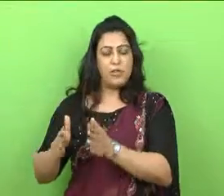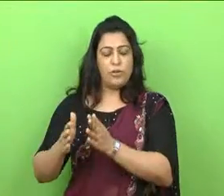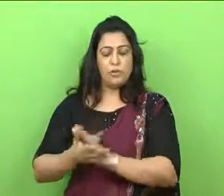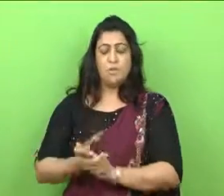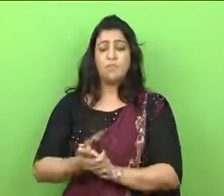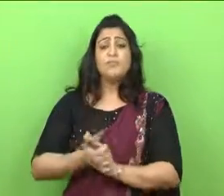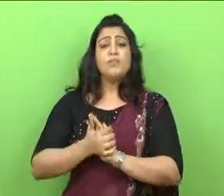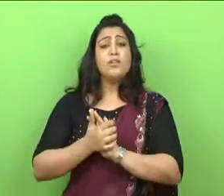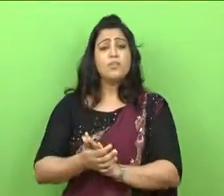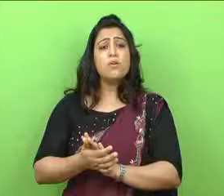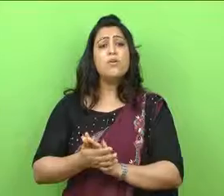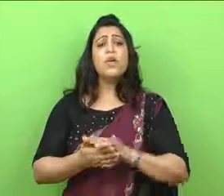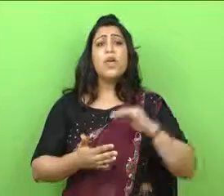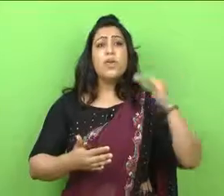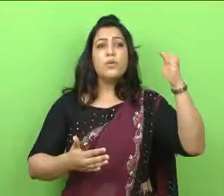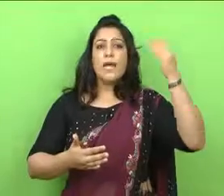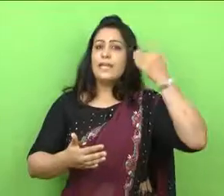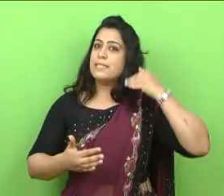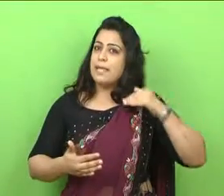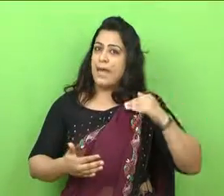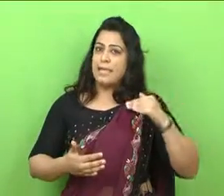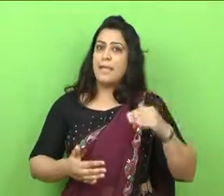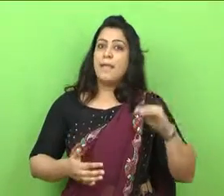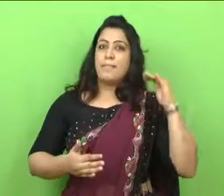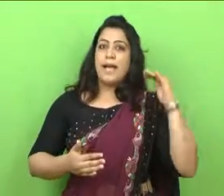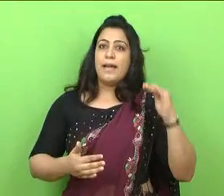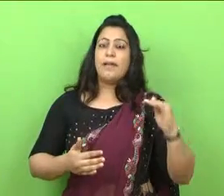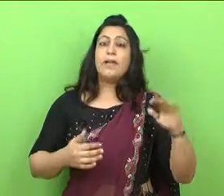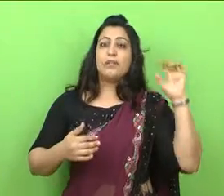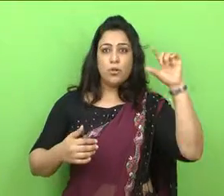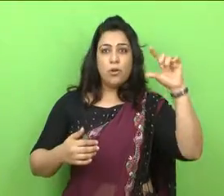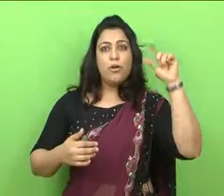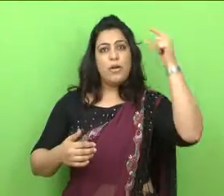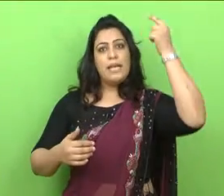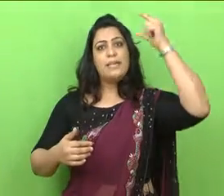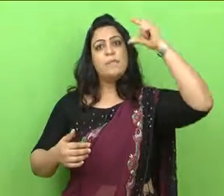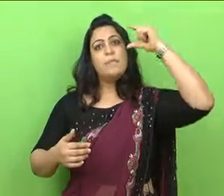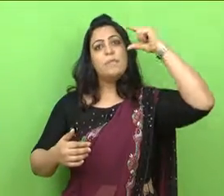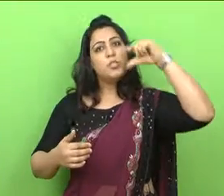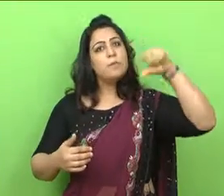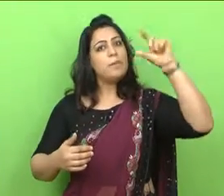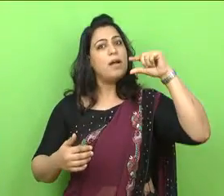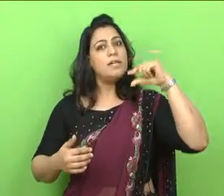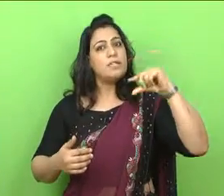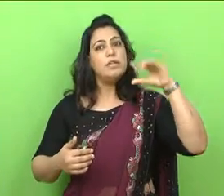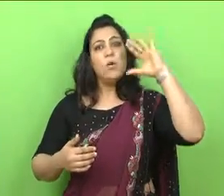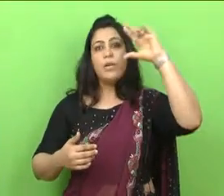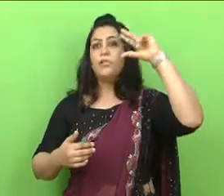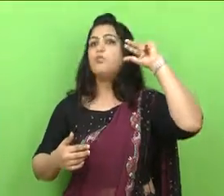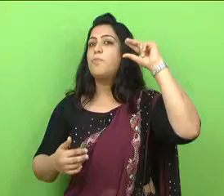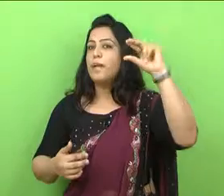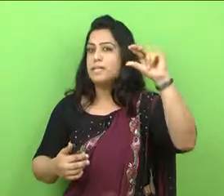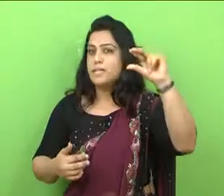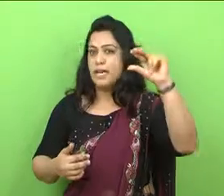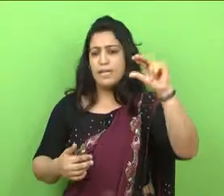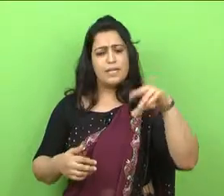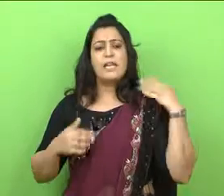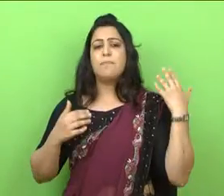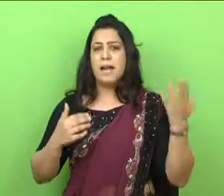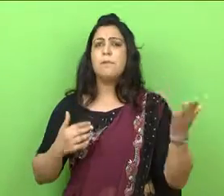avenue. So you can state that though in the newspaper article only 2 points are stated, it might be due